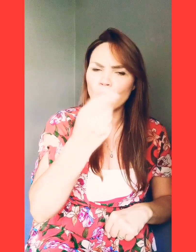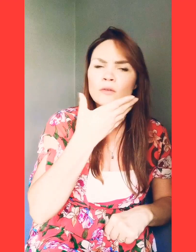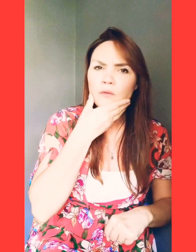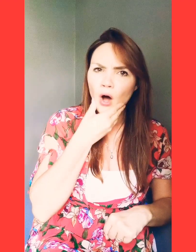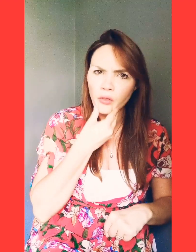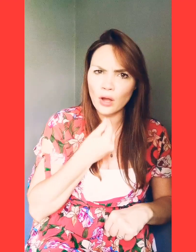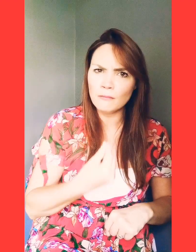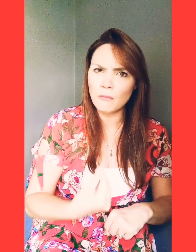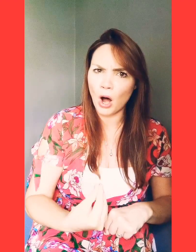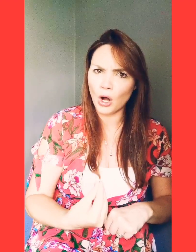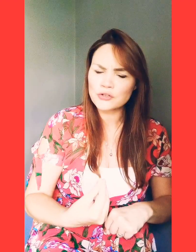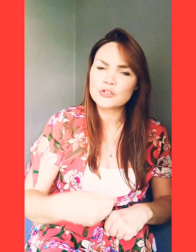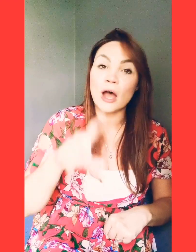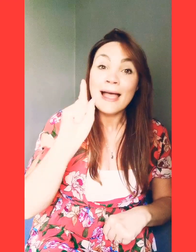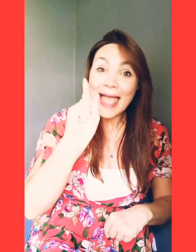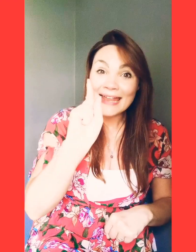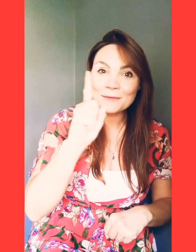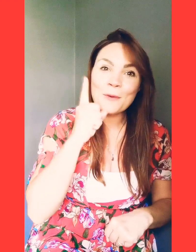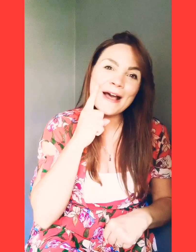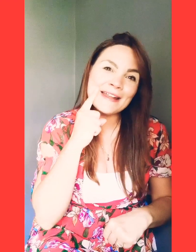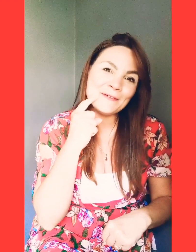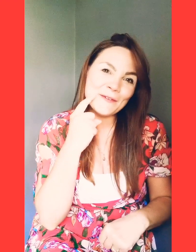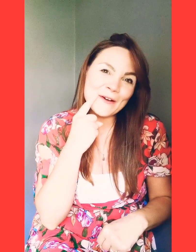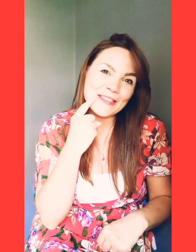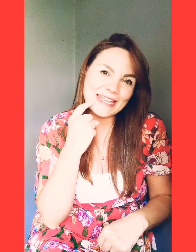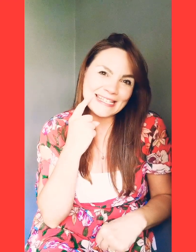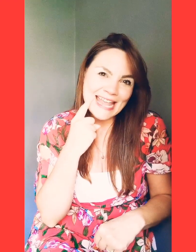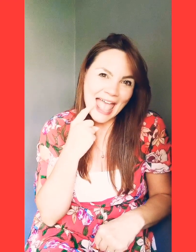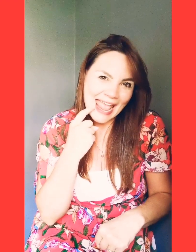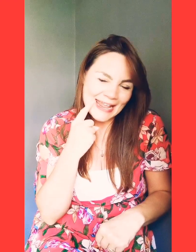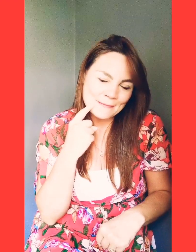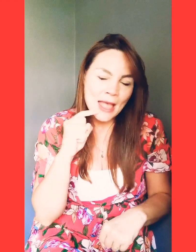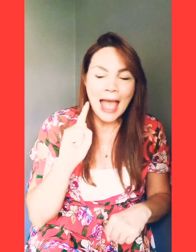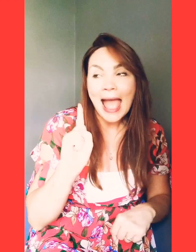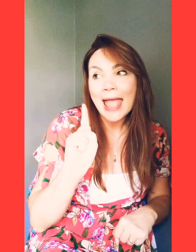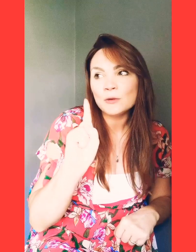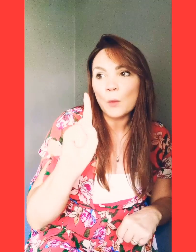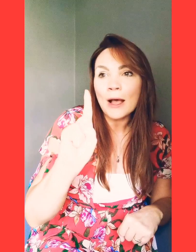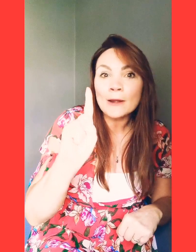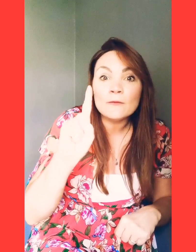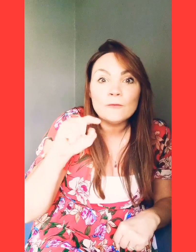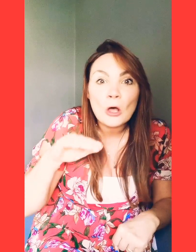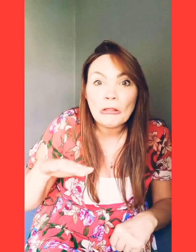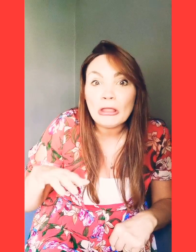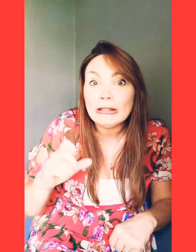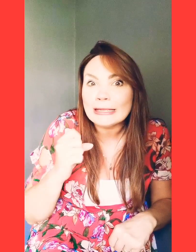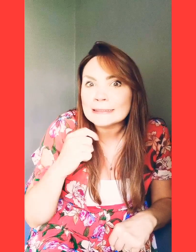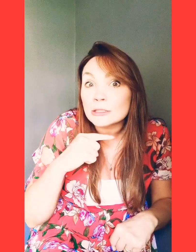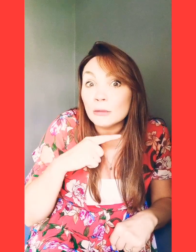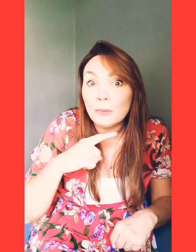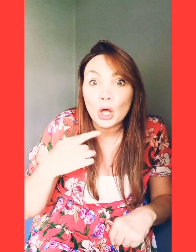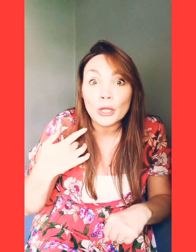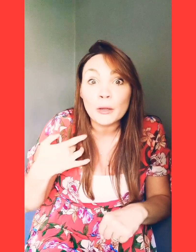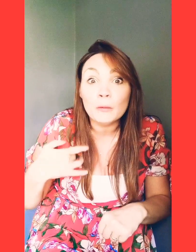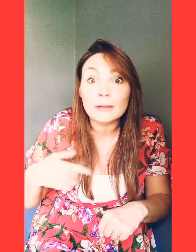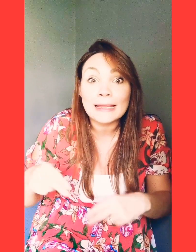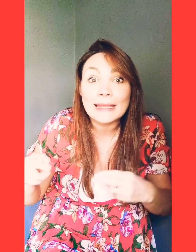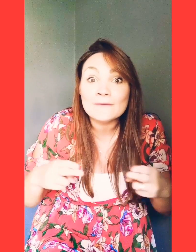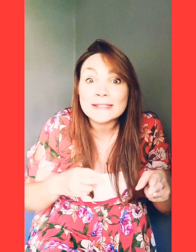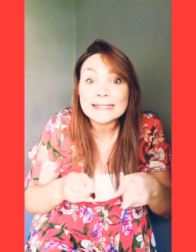One for the master, and one for the dame, and one for the little boy who lives